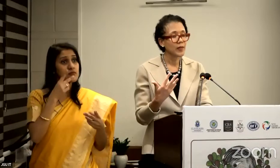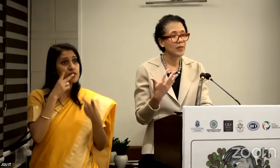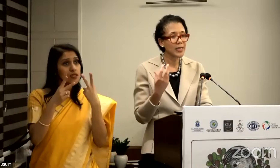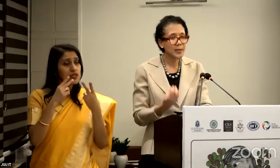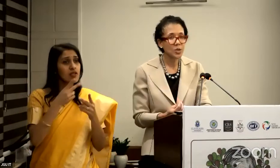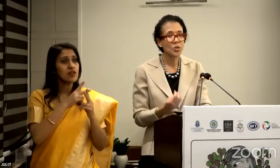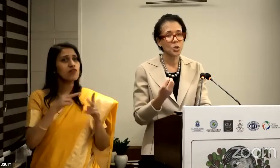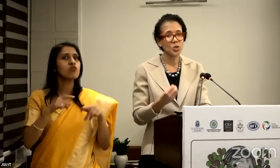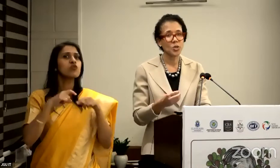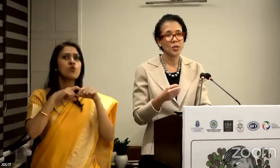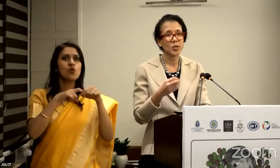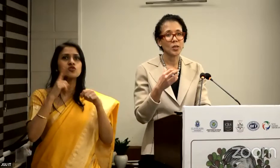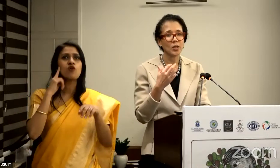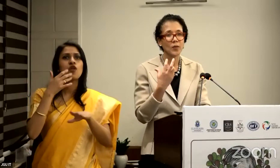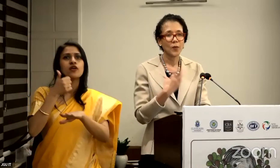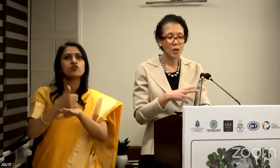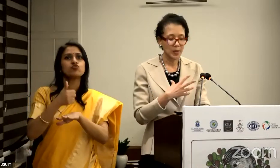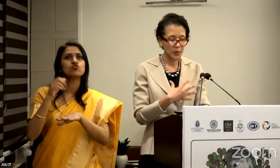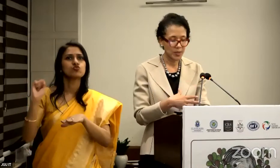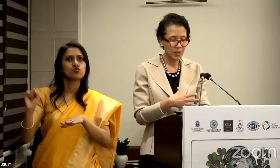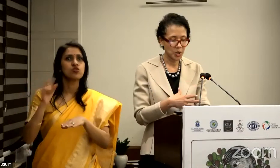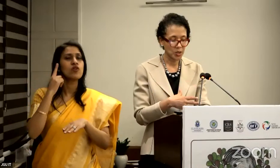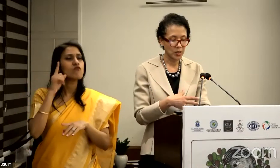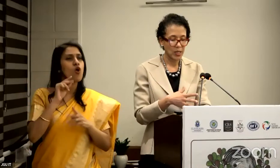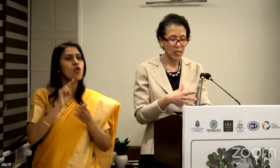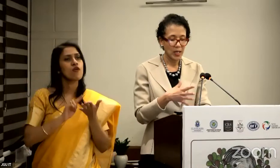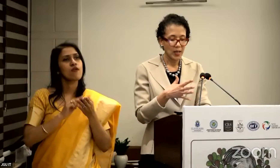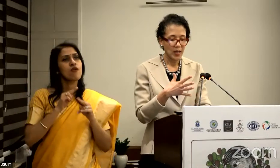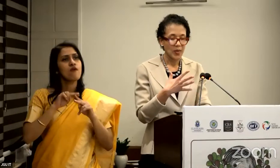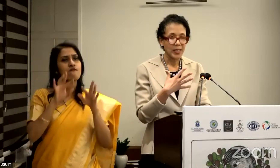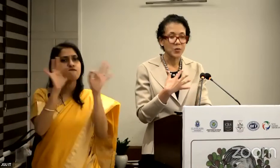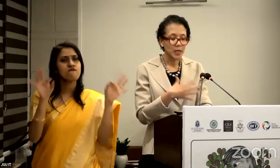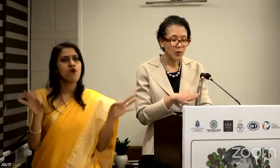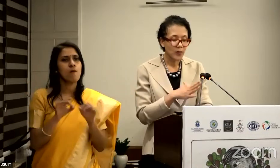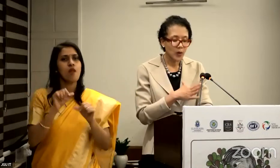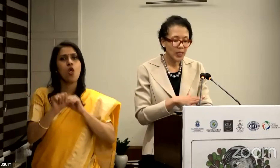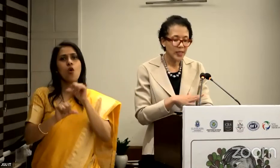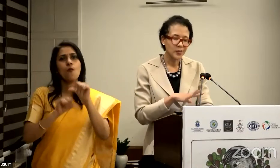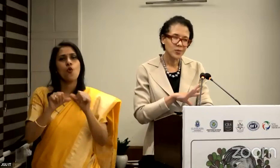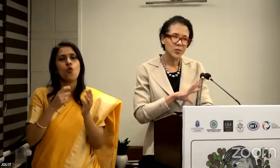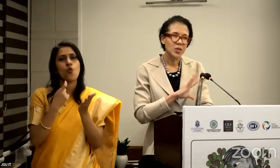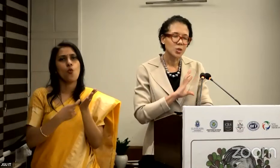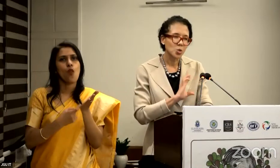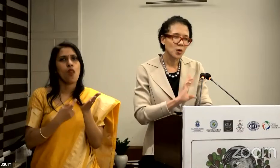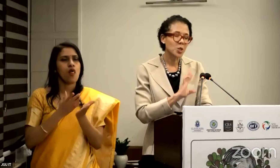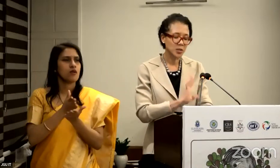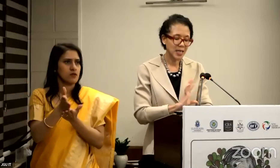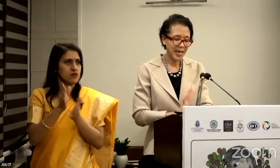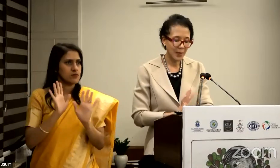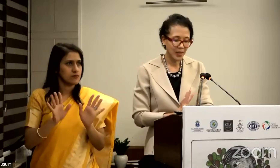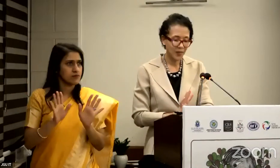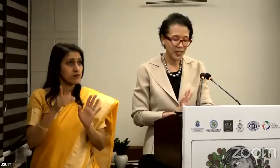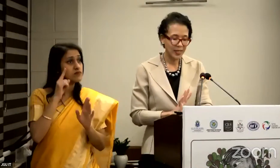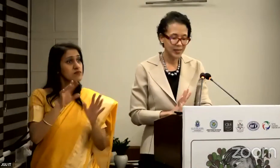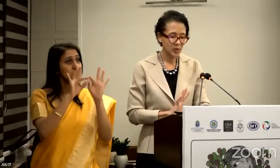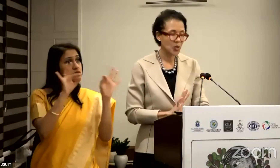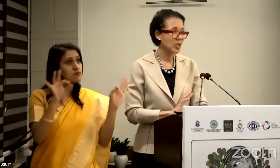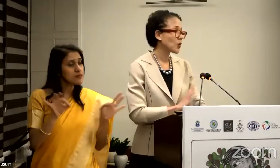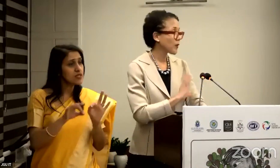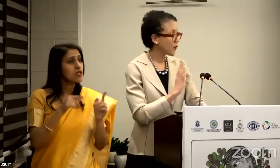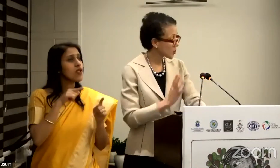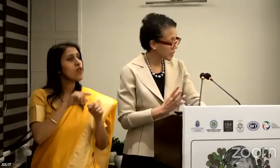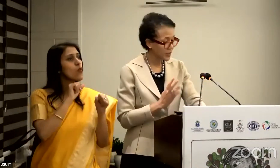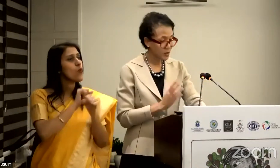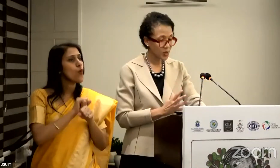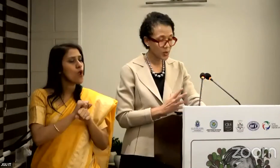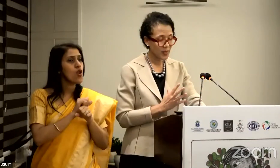of institutional form and procedure. That, as we know, the voting structure and dynamic of the GATT WTO,